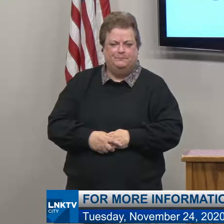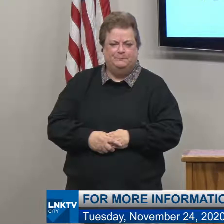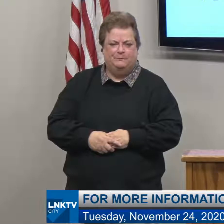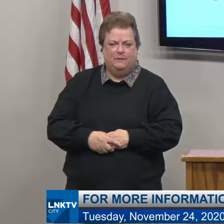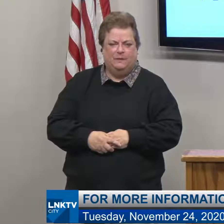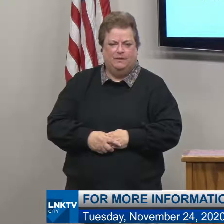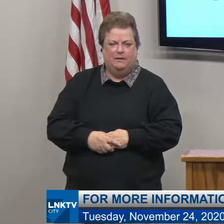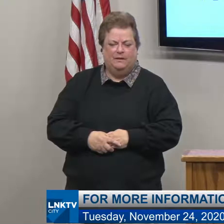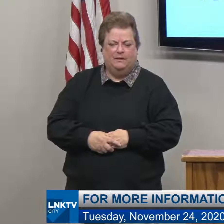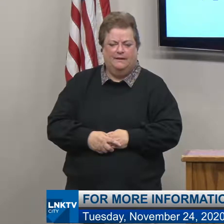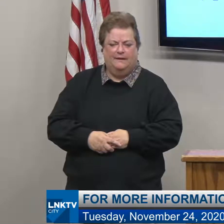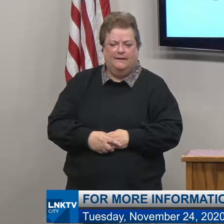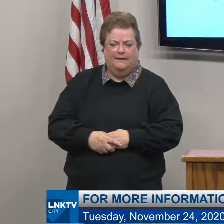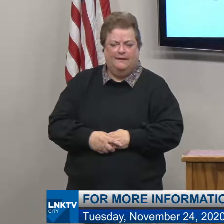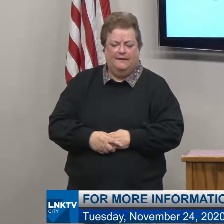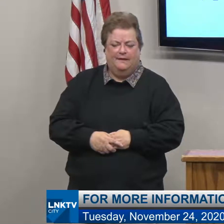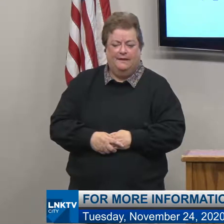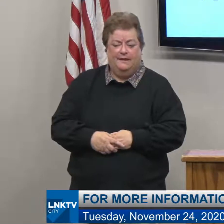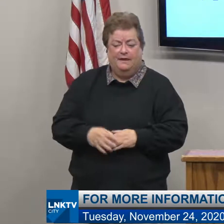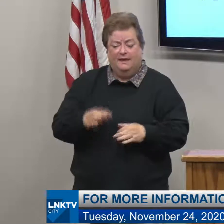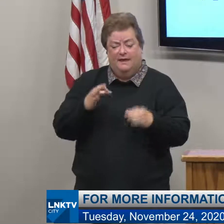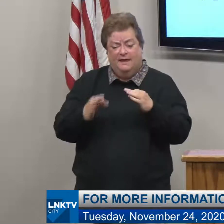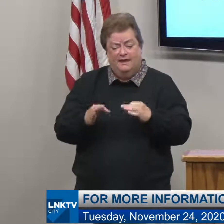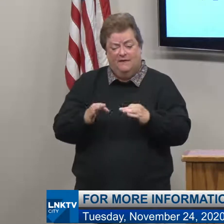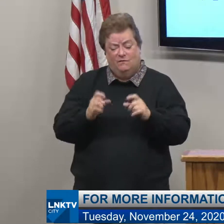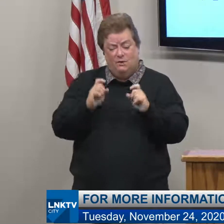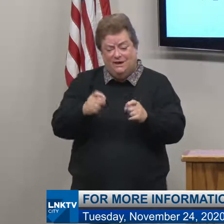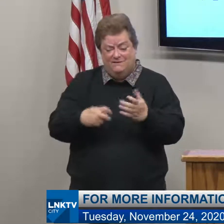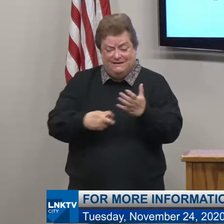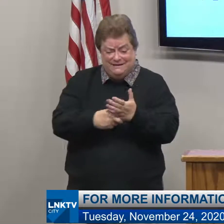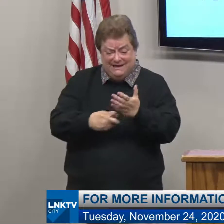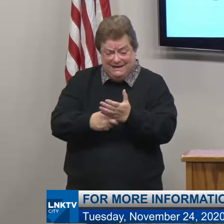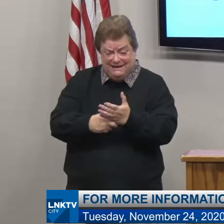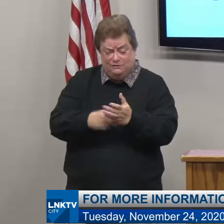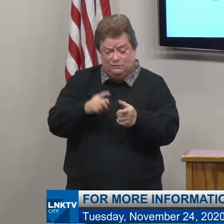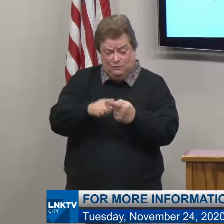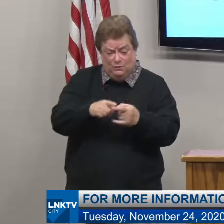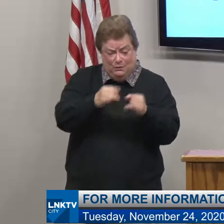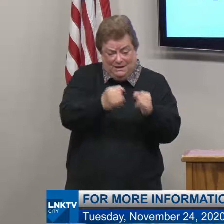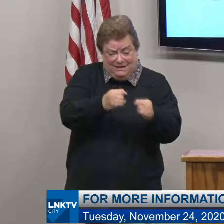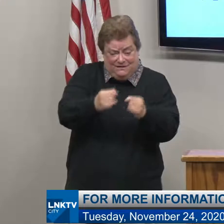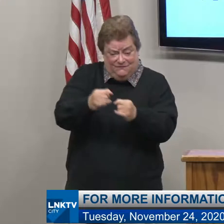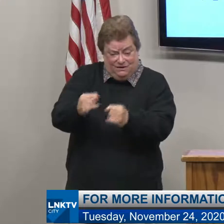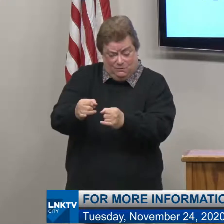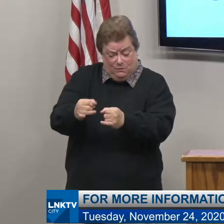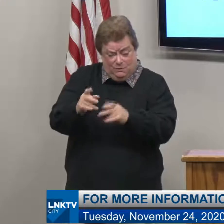Would issuing more individual tickets or citations, would that help?